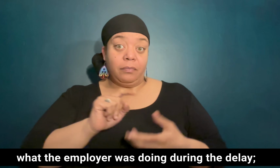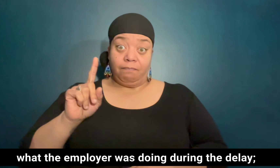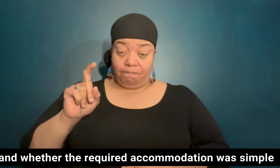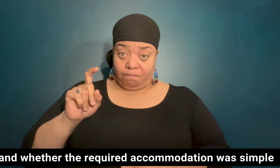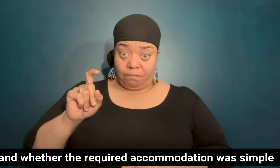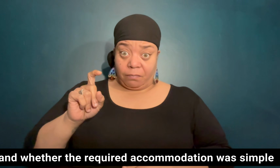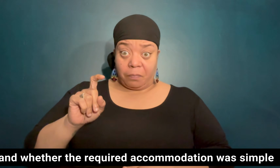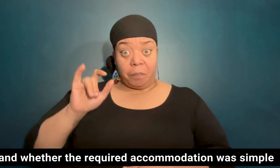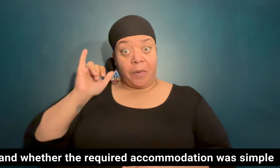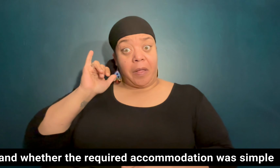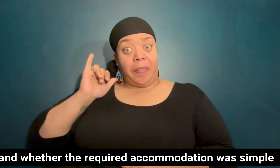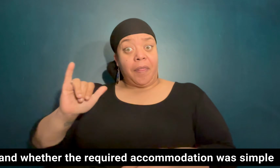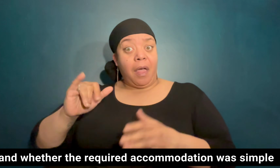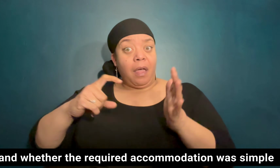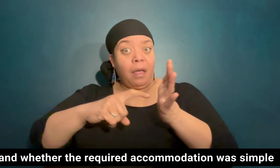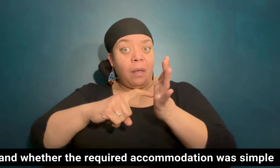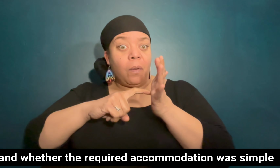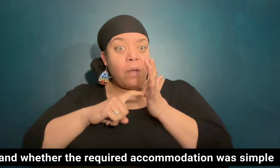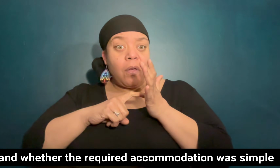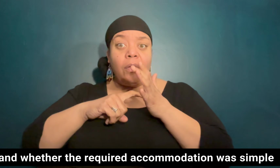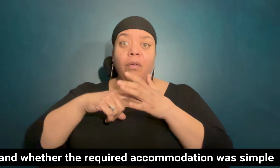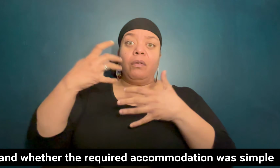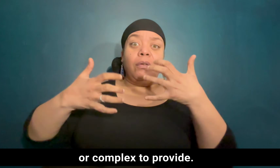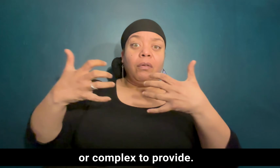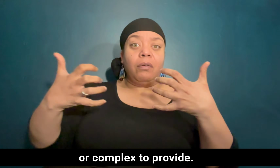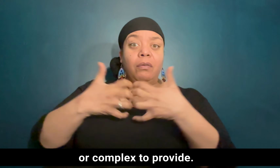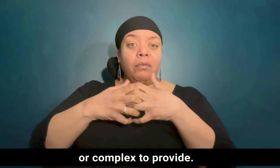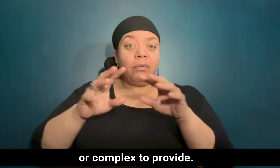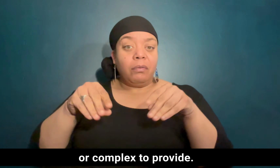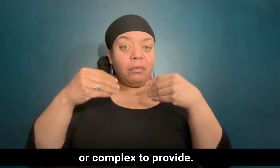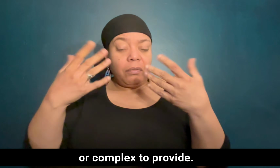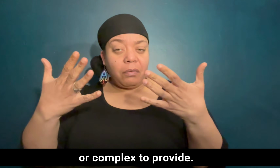and whether the required accommodation was simple or complex to provide.